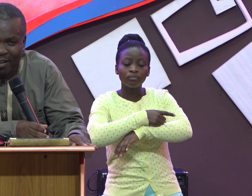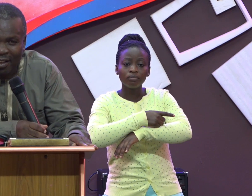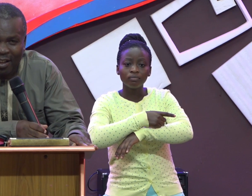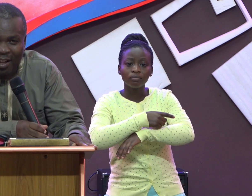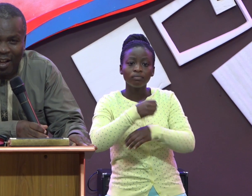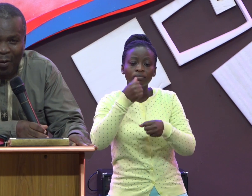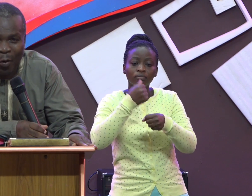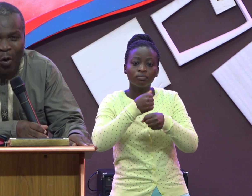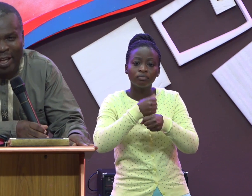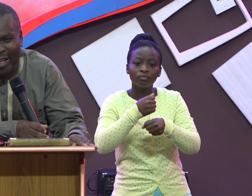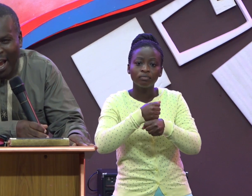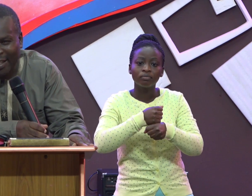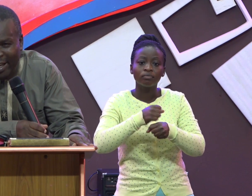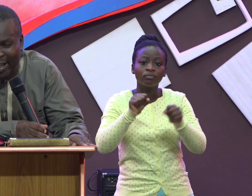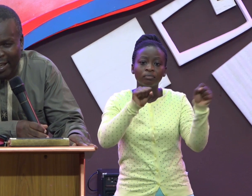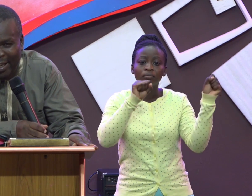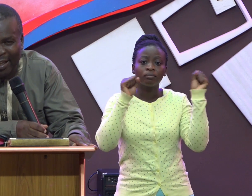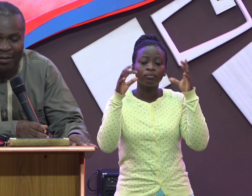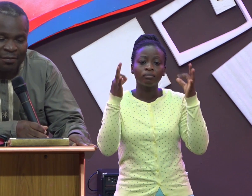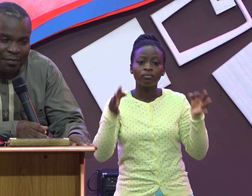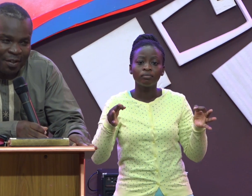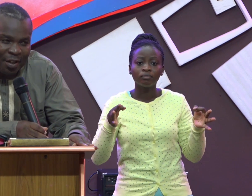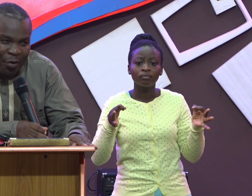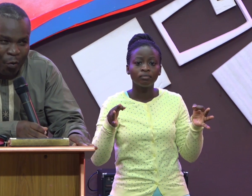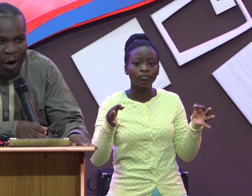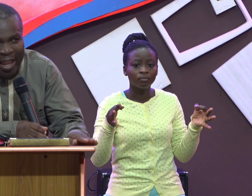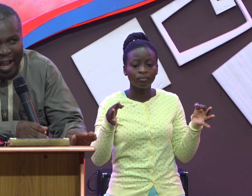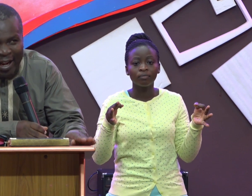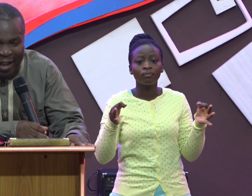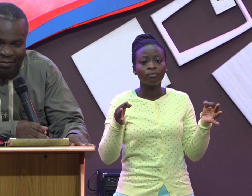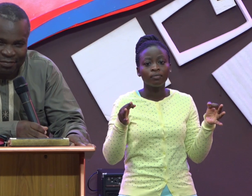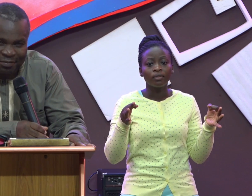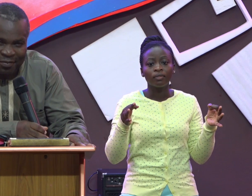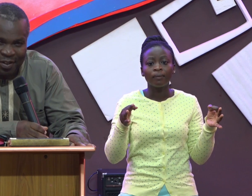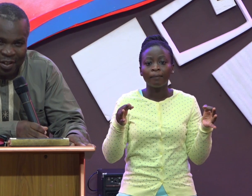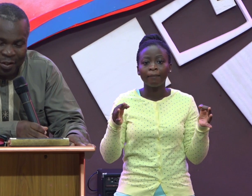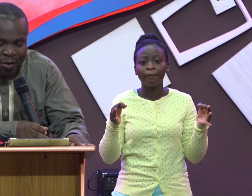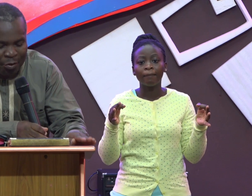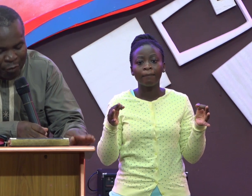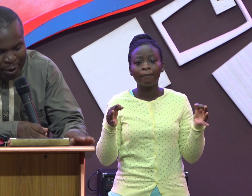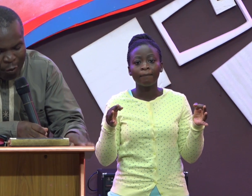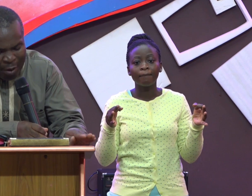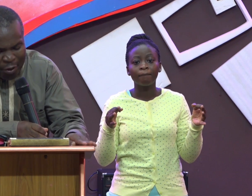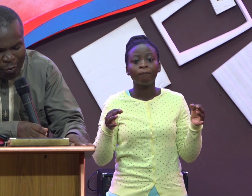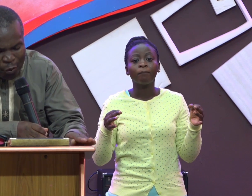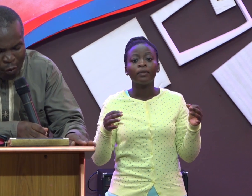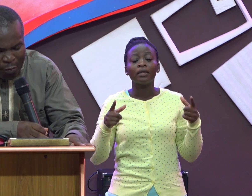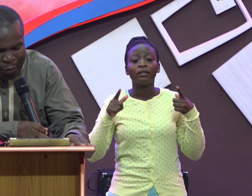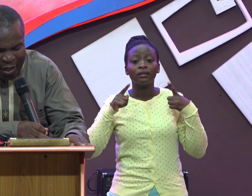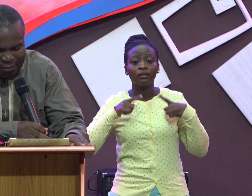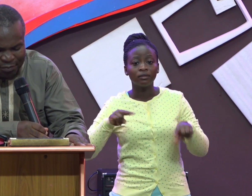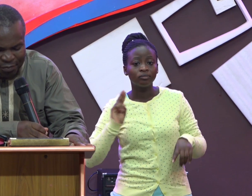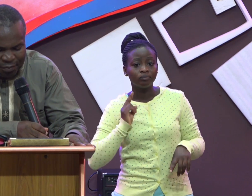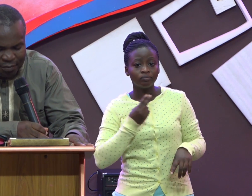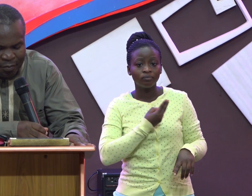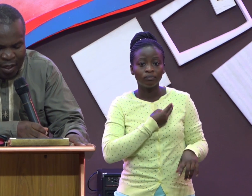But when we do great things, that's when you wait. That's when you become slothful. So